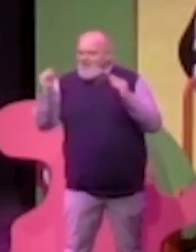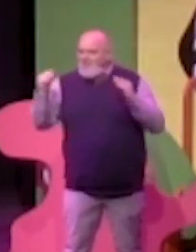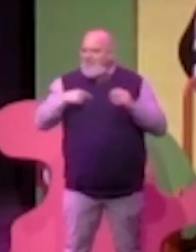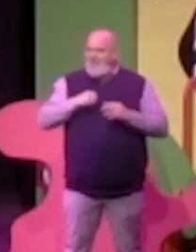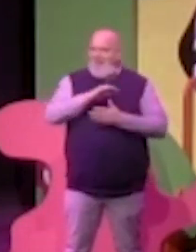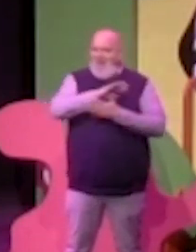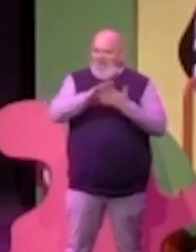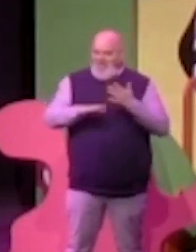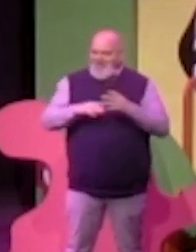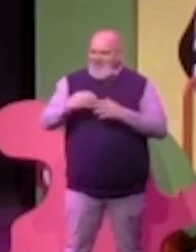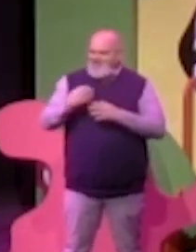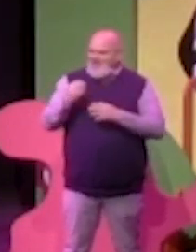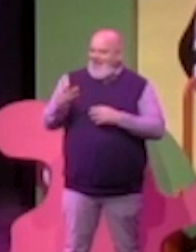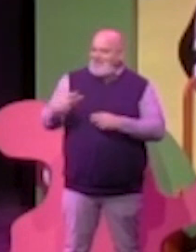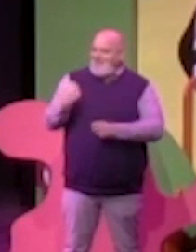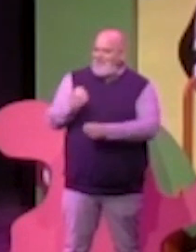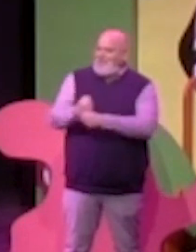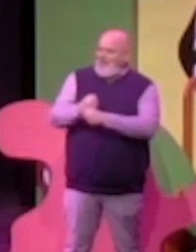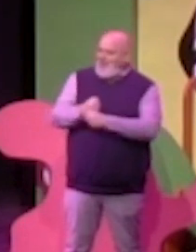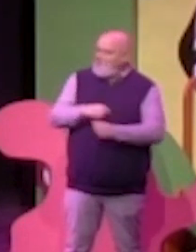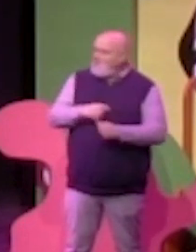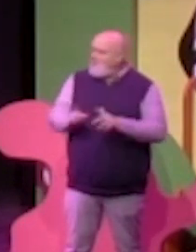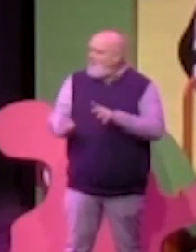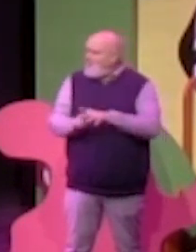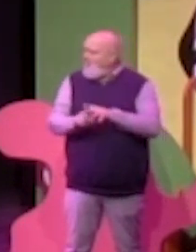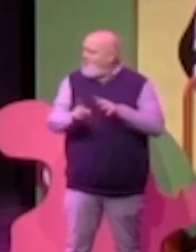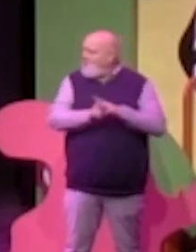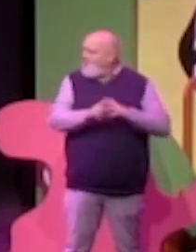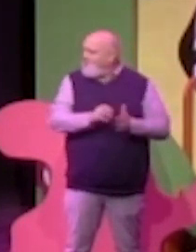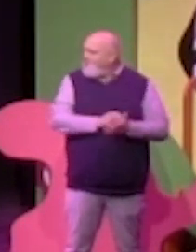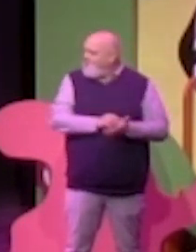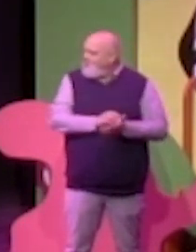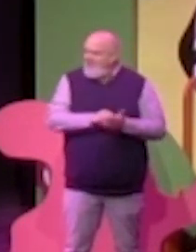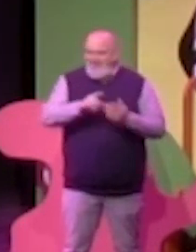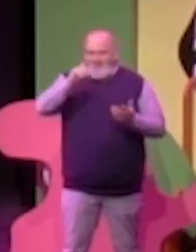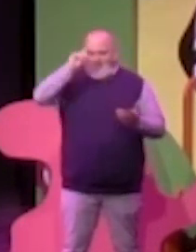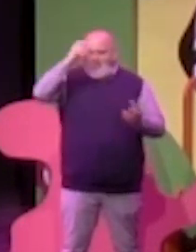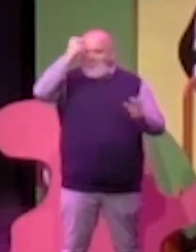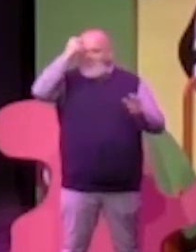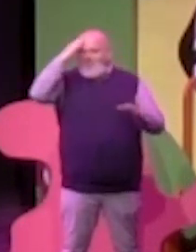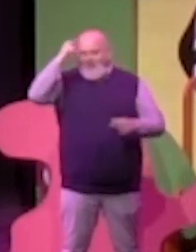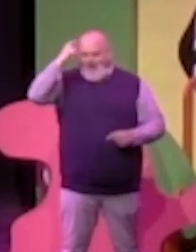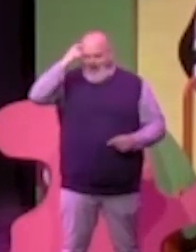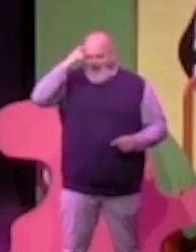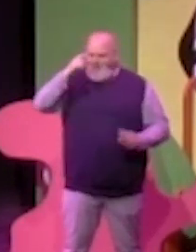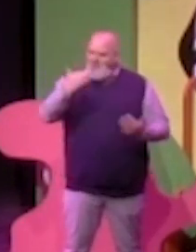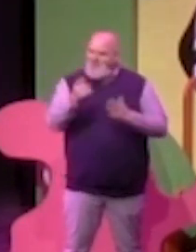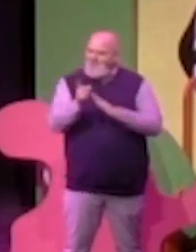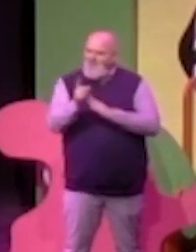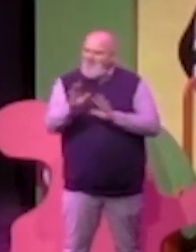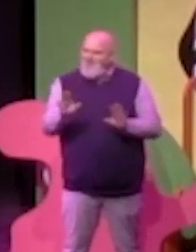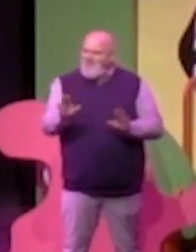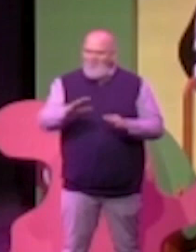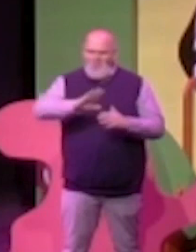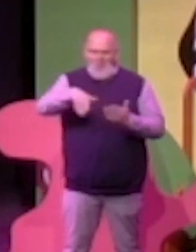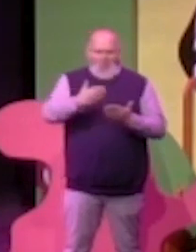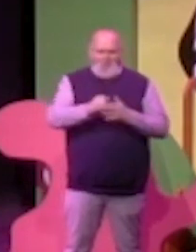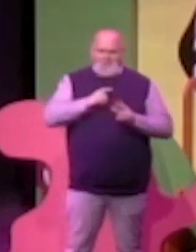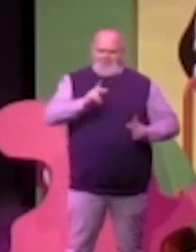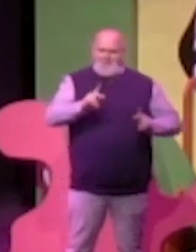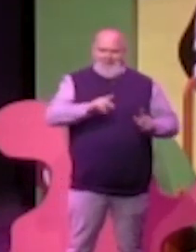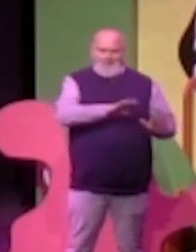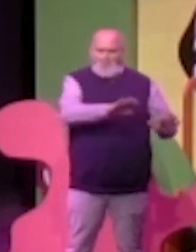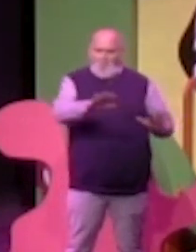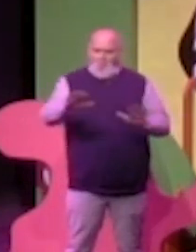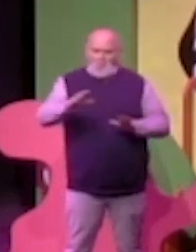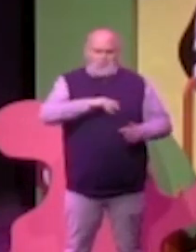have come up in the last few years, it's like, it boggles my head. I'm going, wait a minute, you know, we're just all people, you guys. We all have